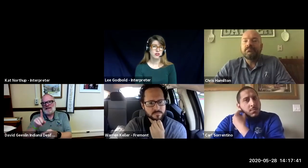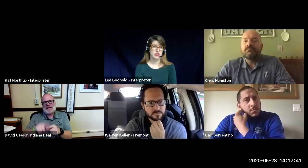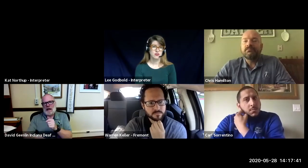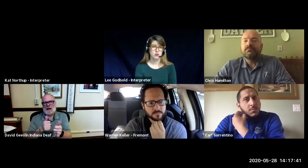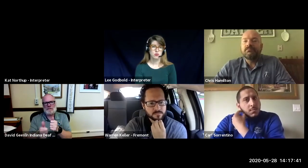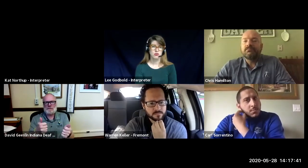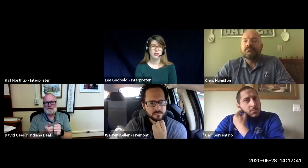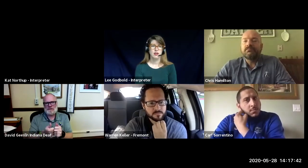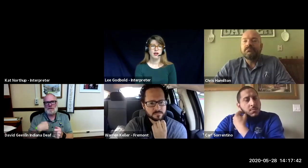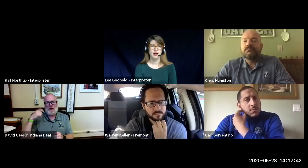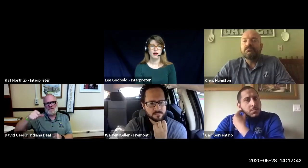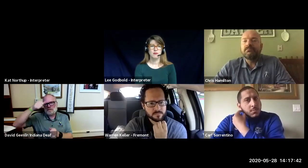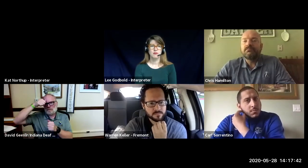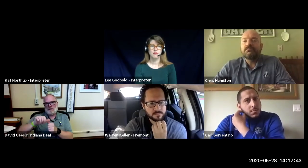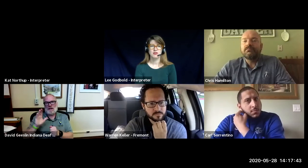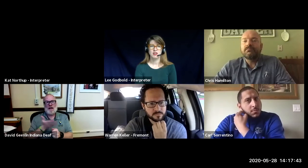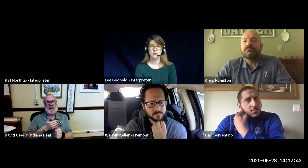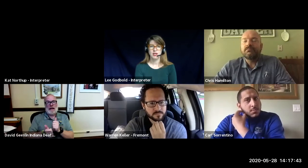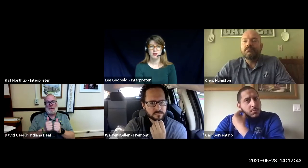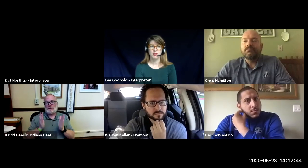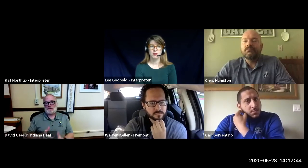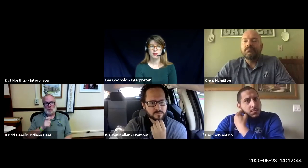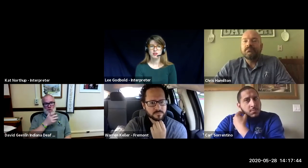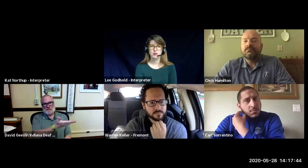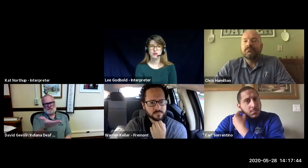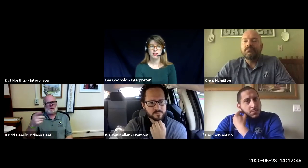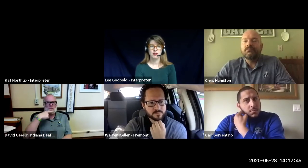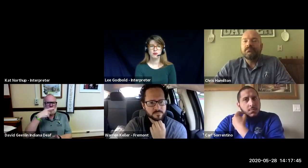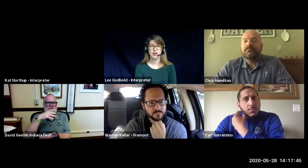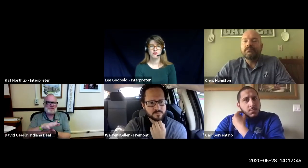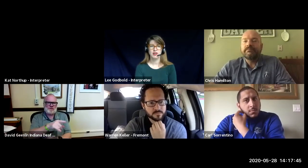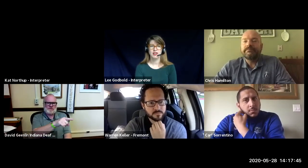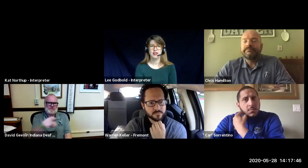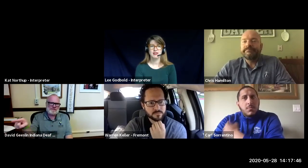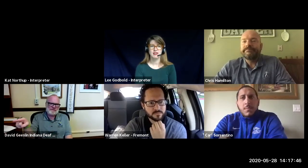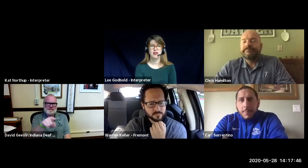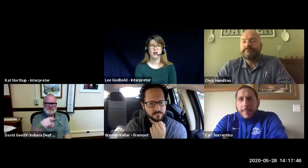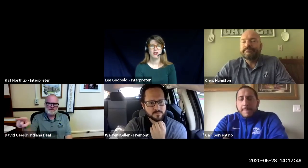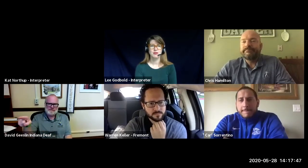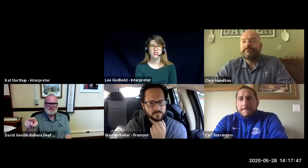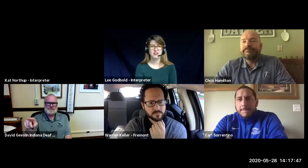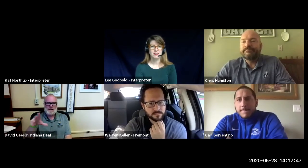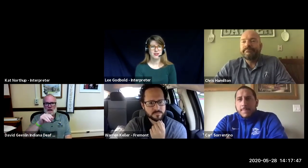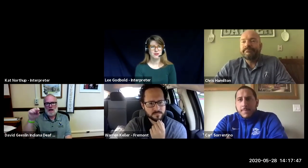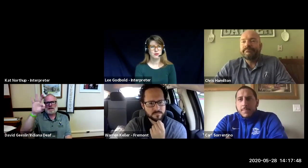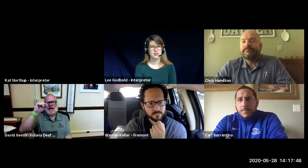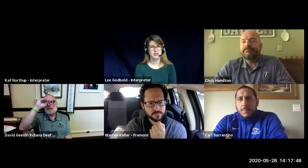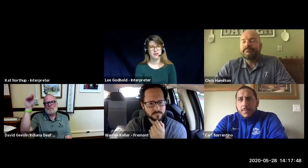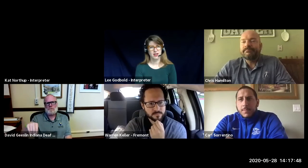deaf schools. Oftentimes we can't compete with public schools. However, we have to recognize that our competition is other deaf schools and deaf